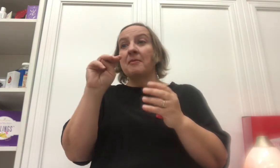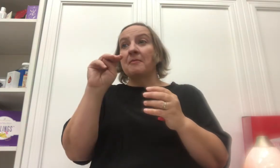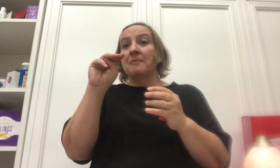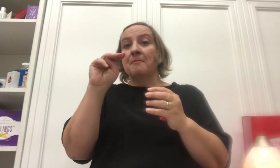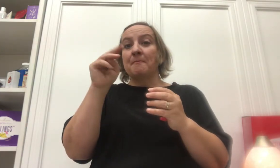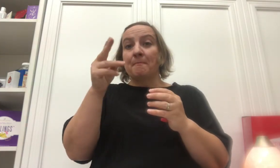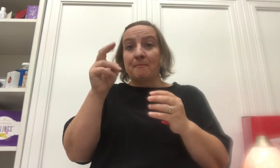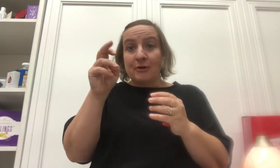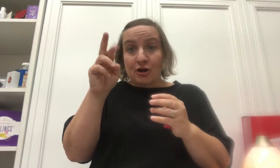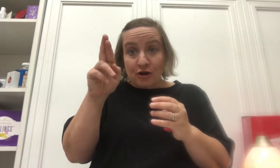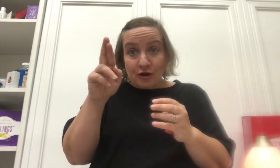Frankincense and myrrh